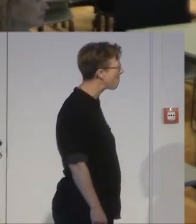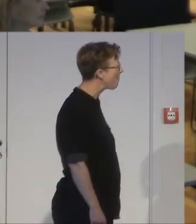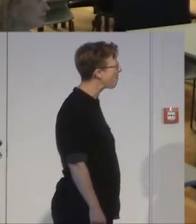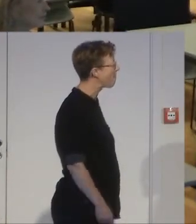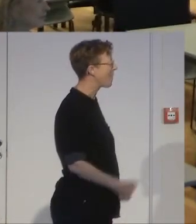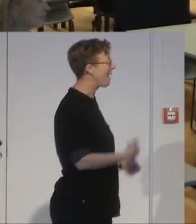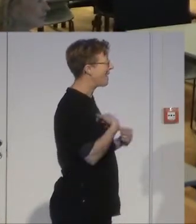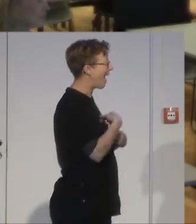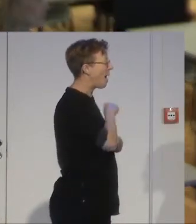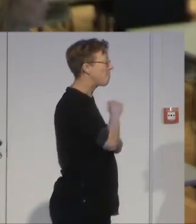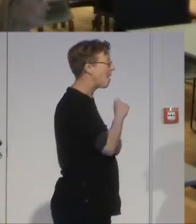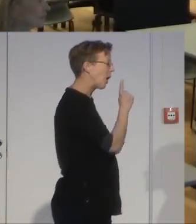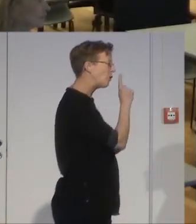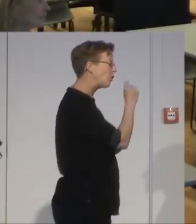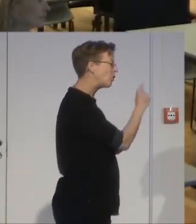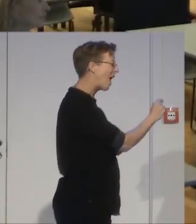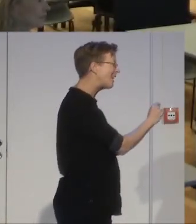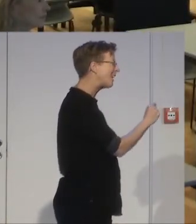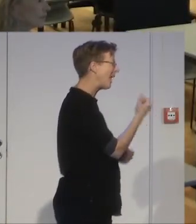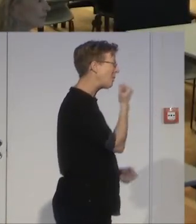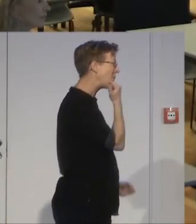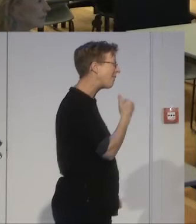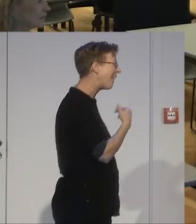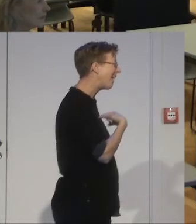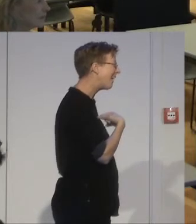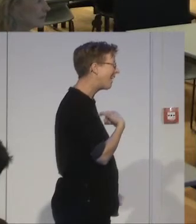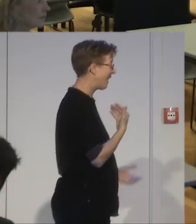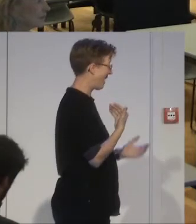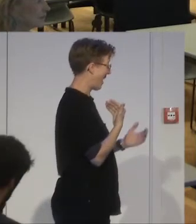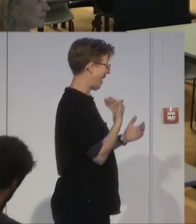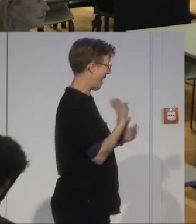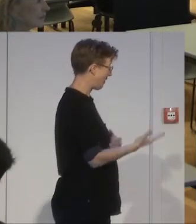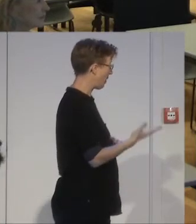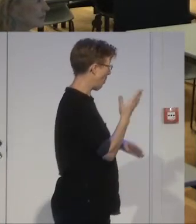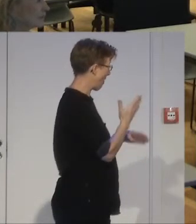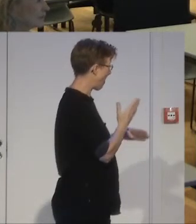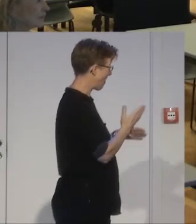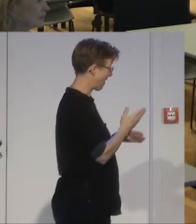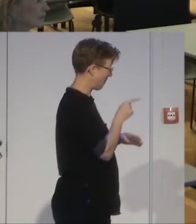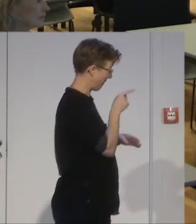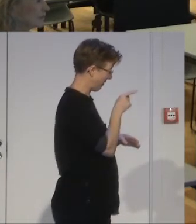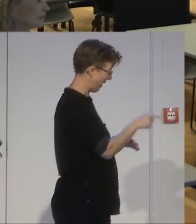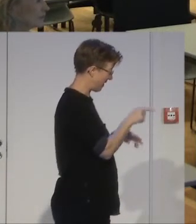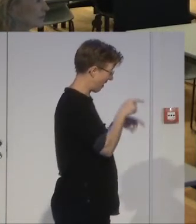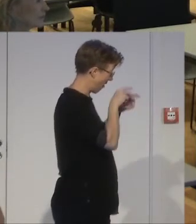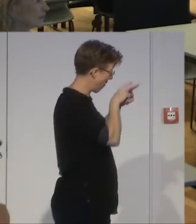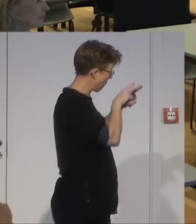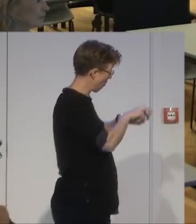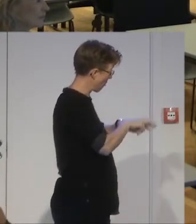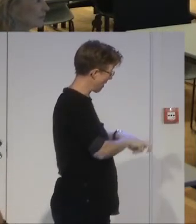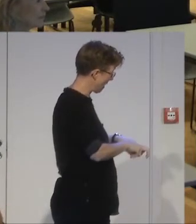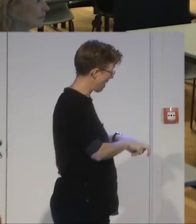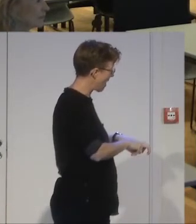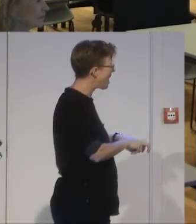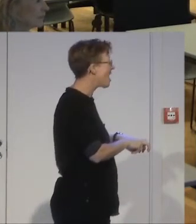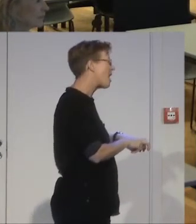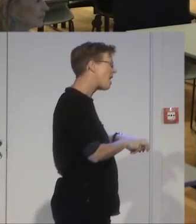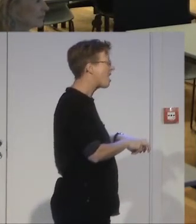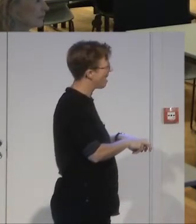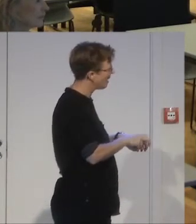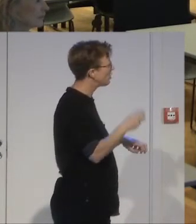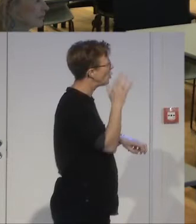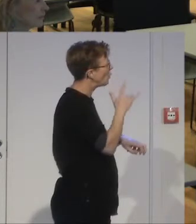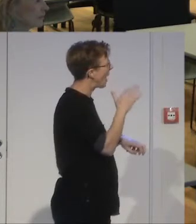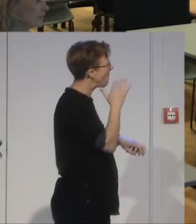I'm just curious, Johanne. After you have done this research, I'm wondering, how